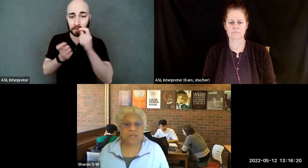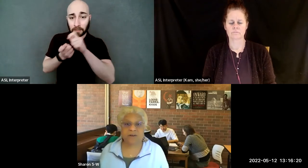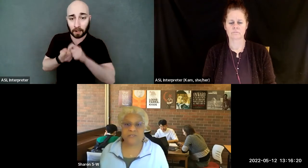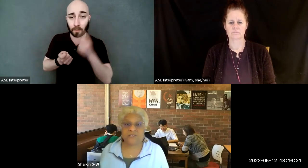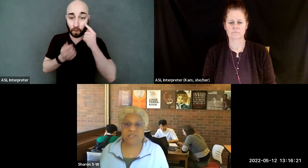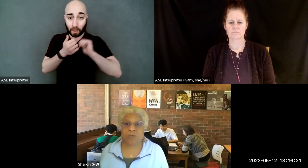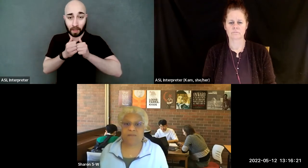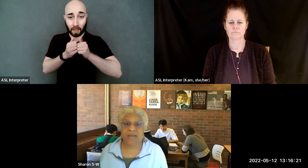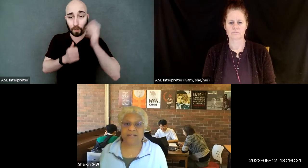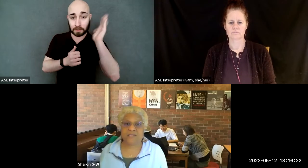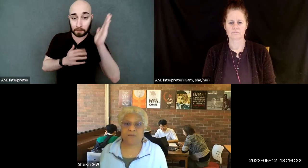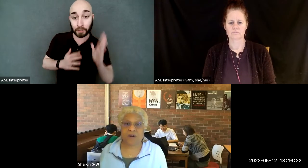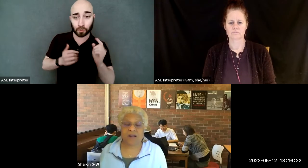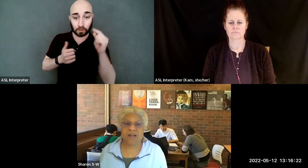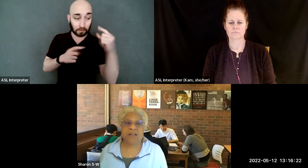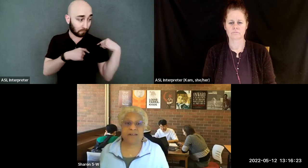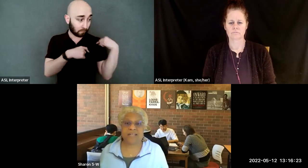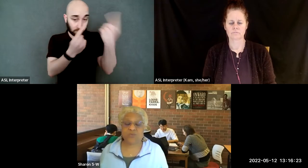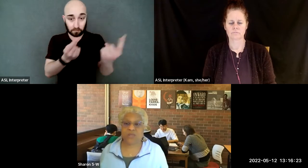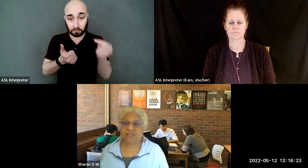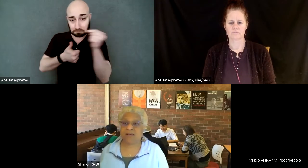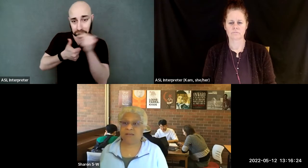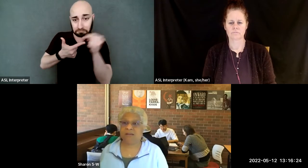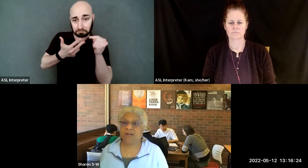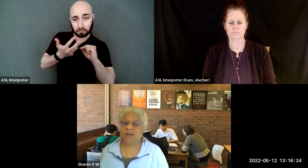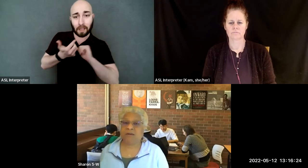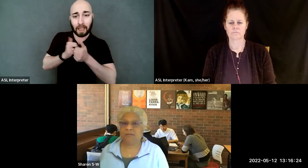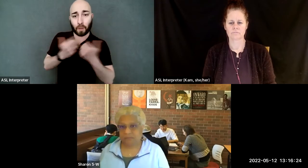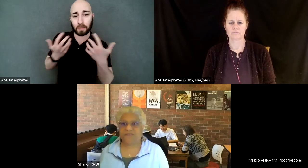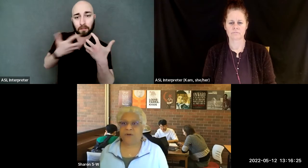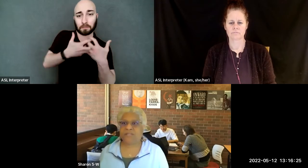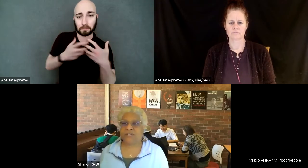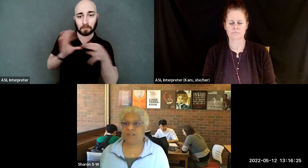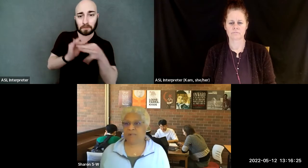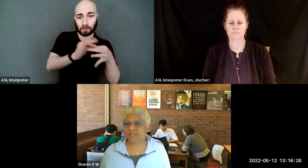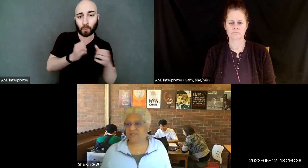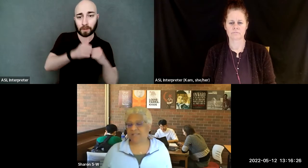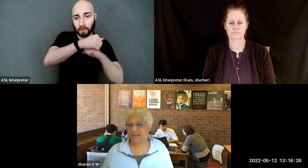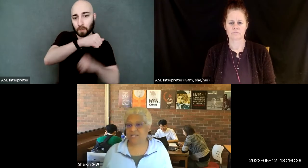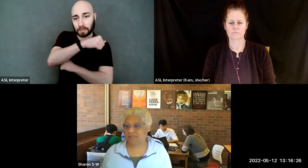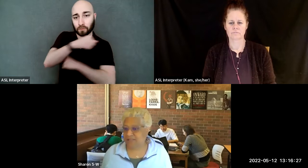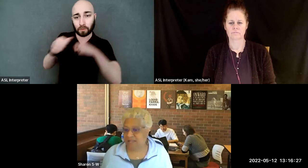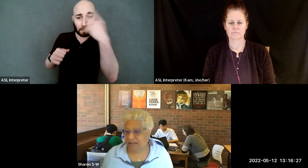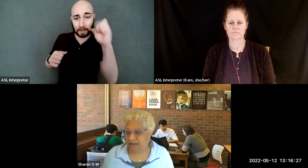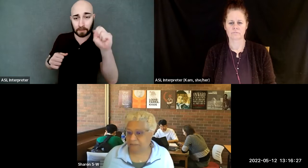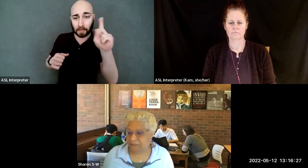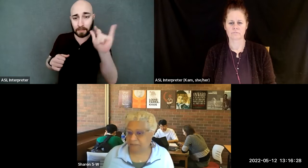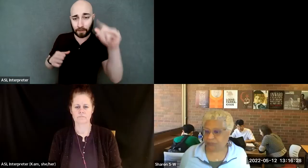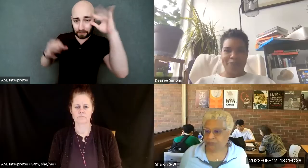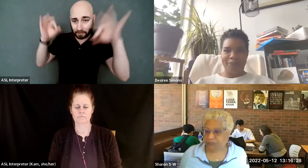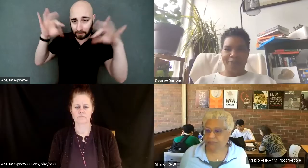the speakers that we've had so far connect with the foundation of Black Solidarity Think Tank.